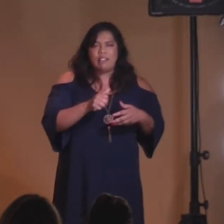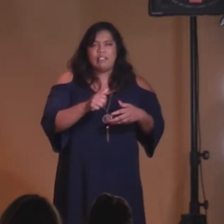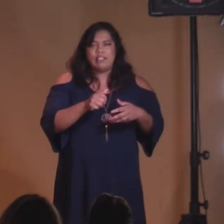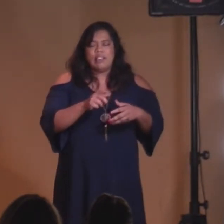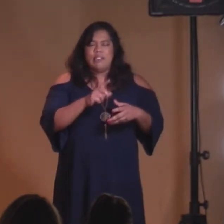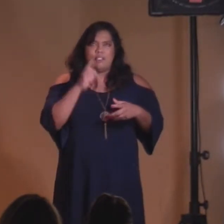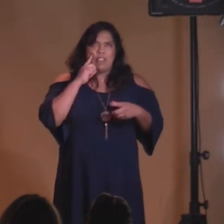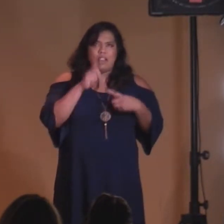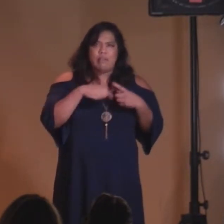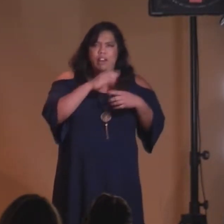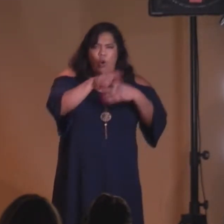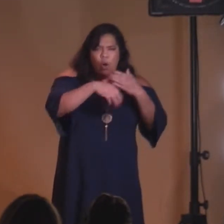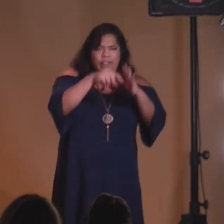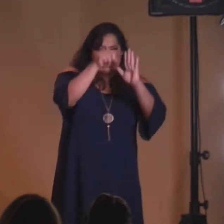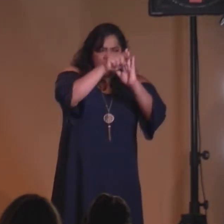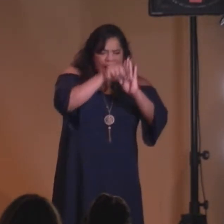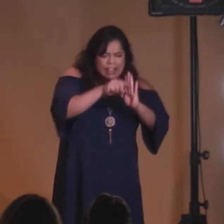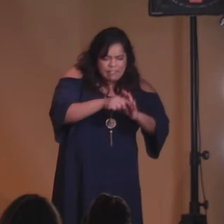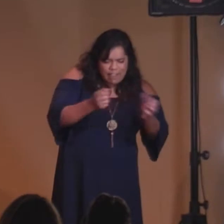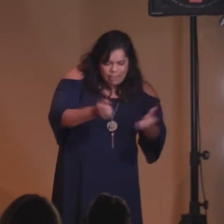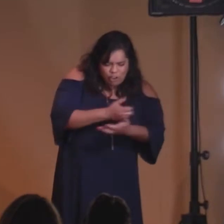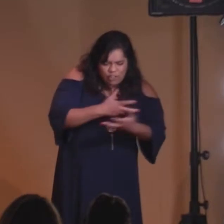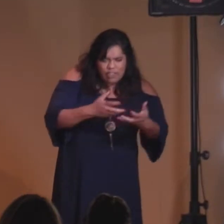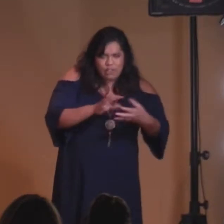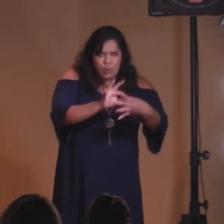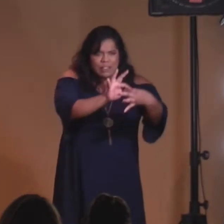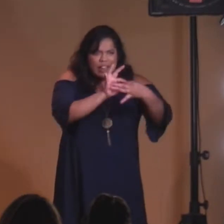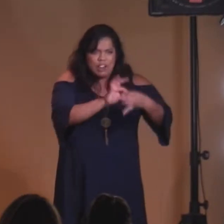inundating all of my cells with the juices of fear.